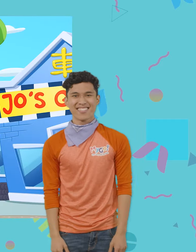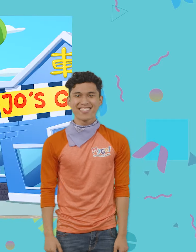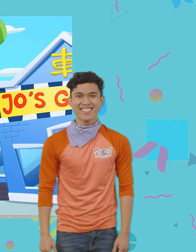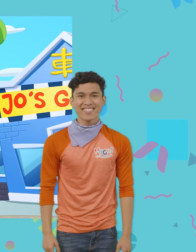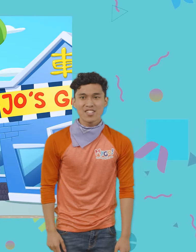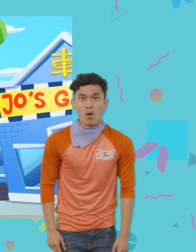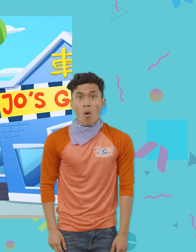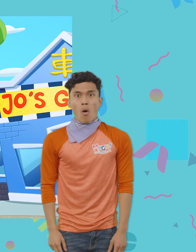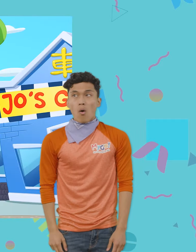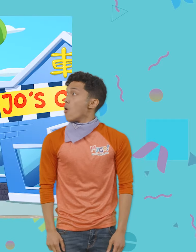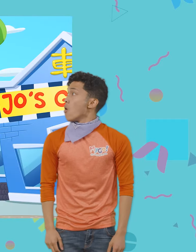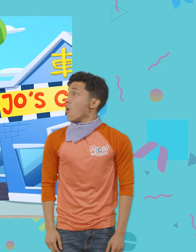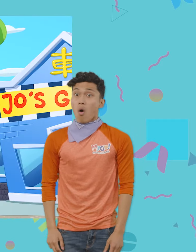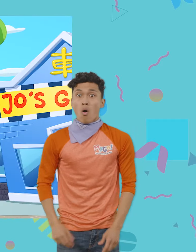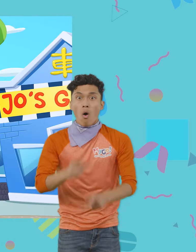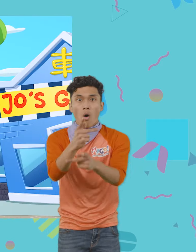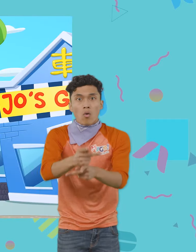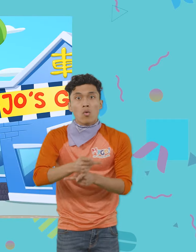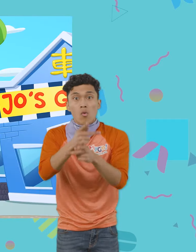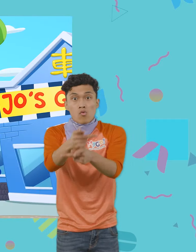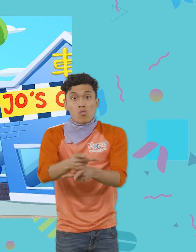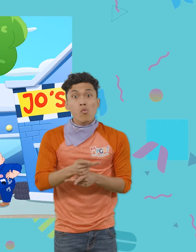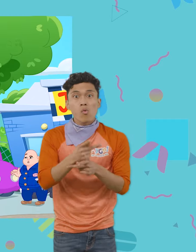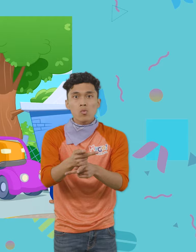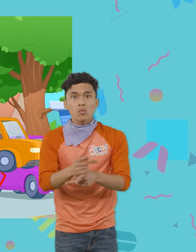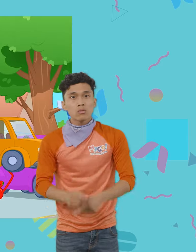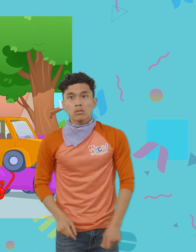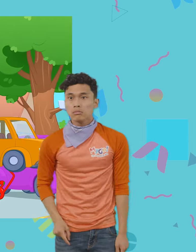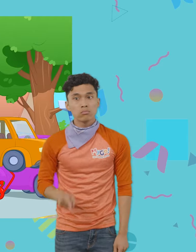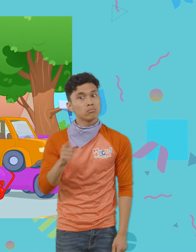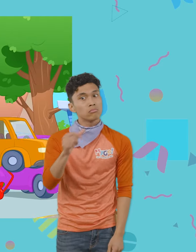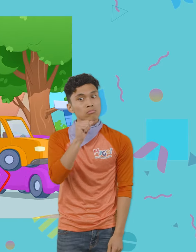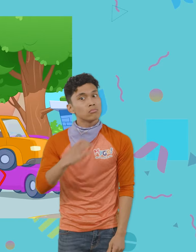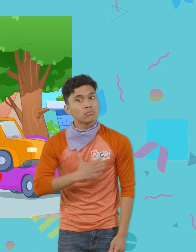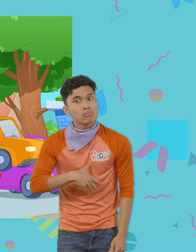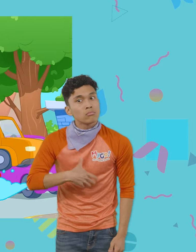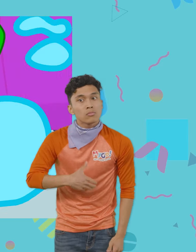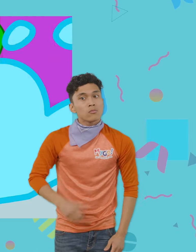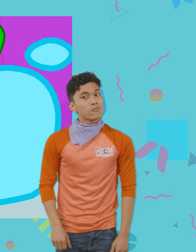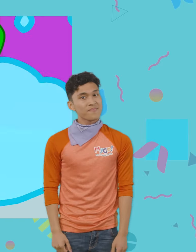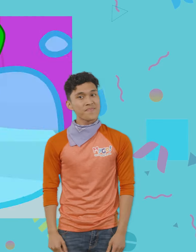Oh, careful, Morphle. That's not Morphle.